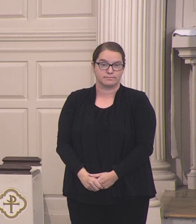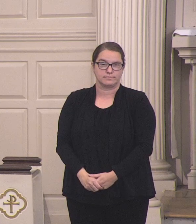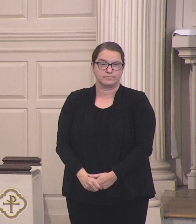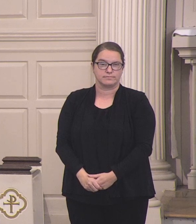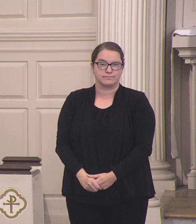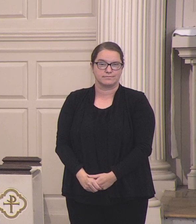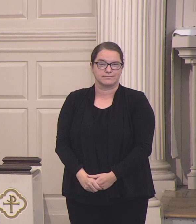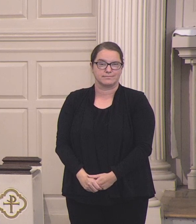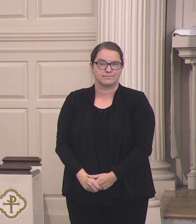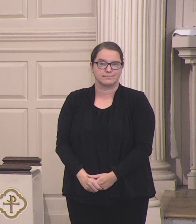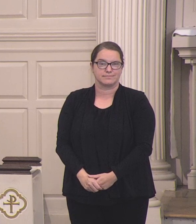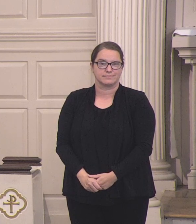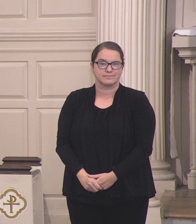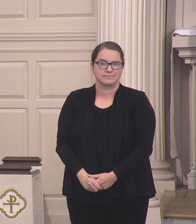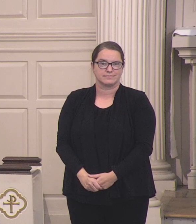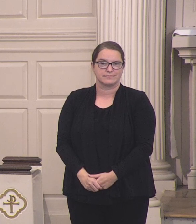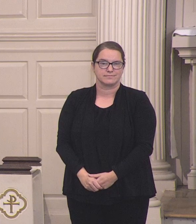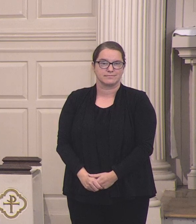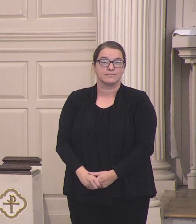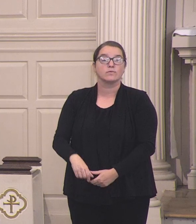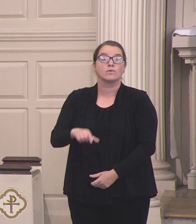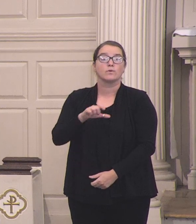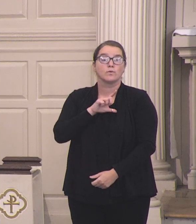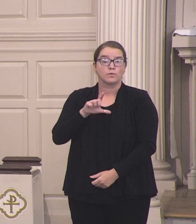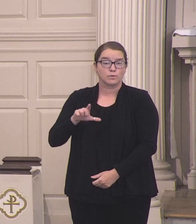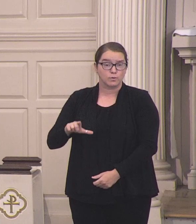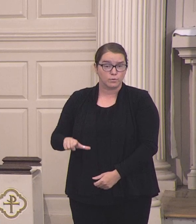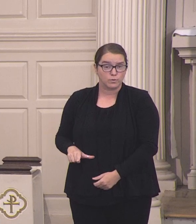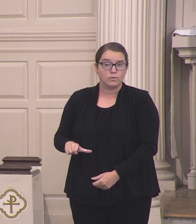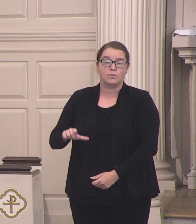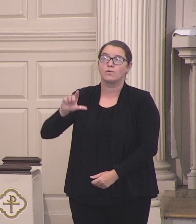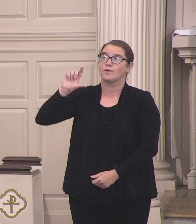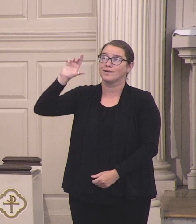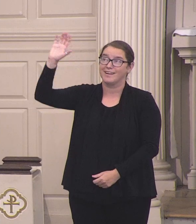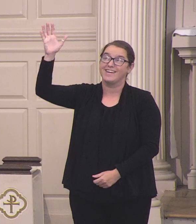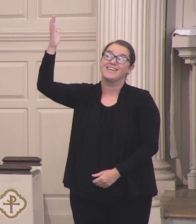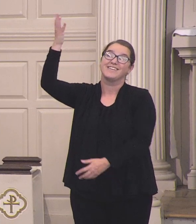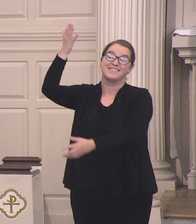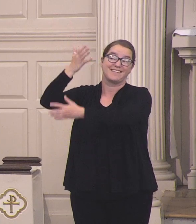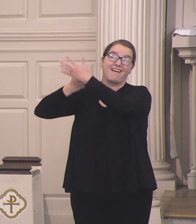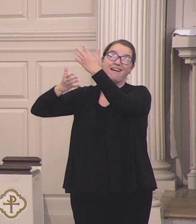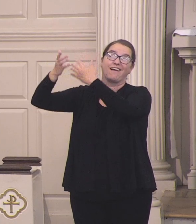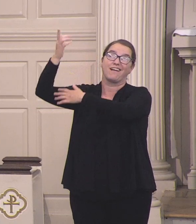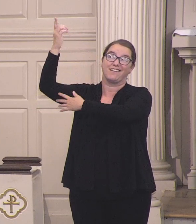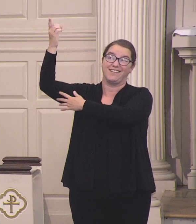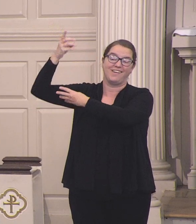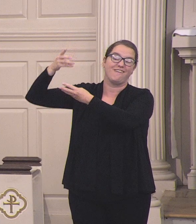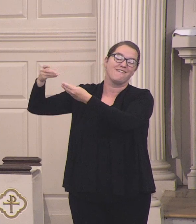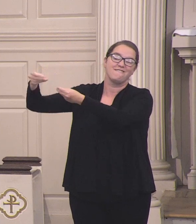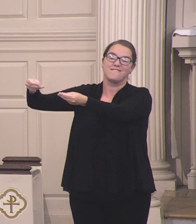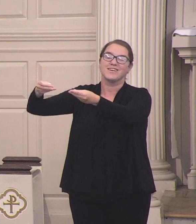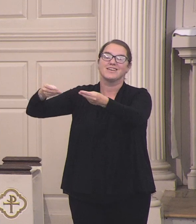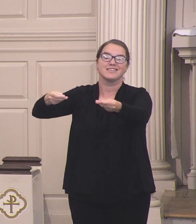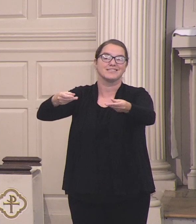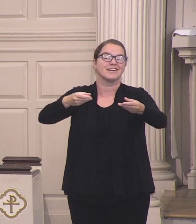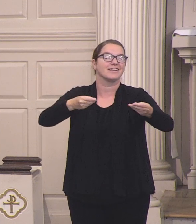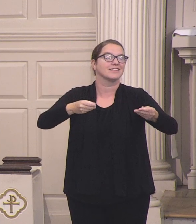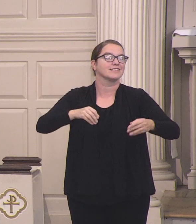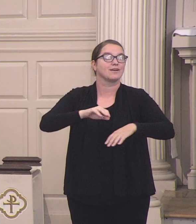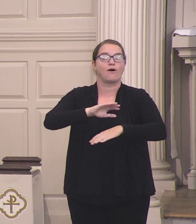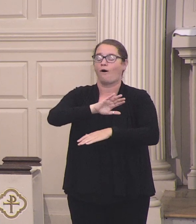The hand of the Lord feeds us. He